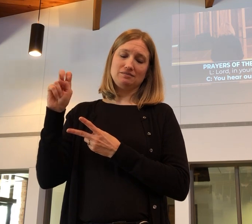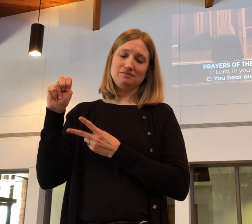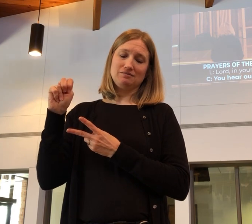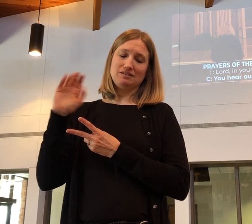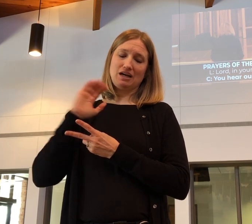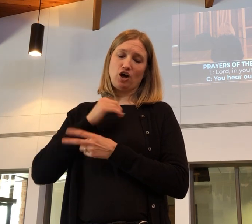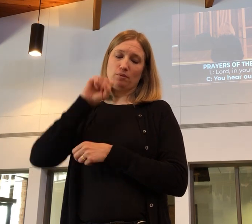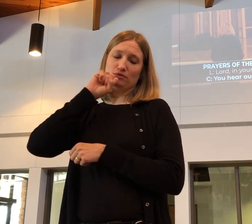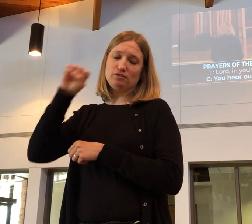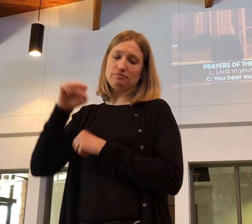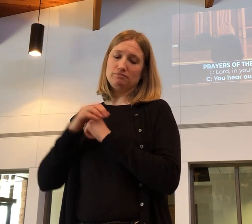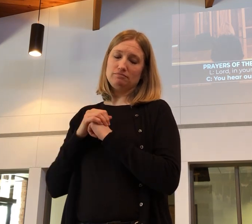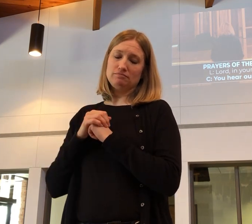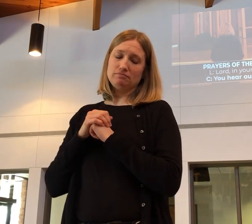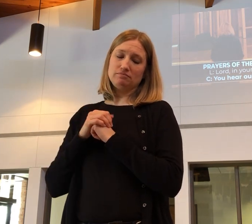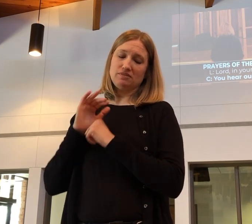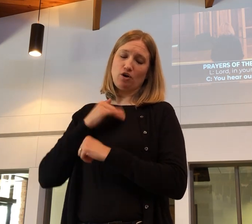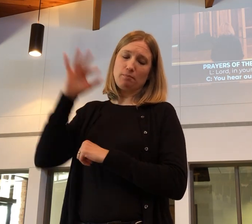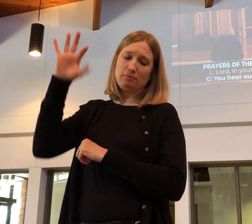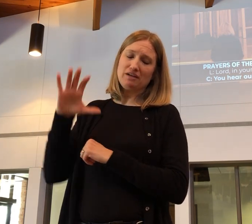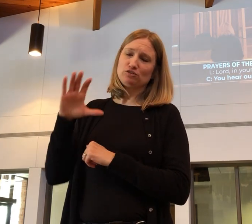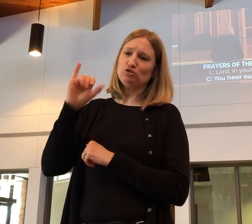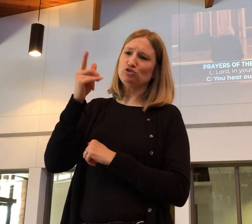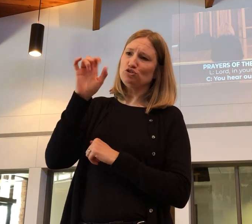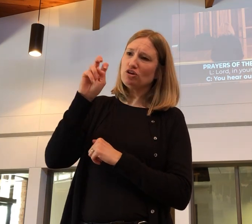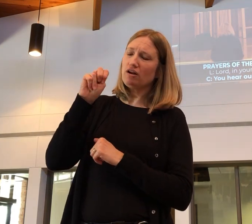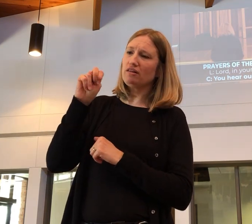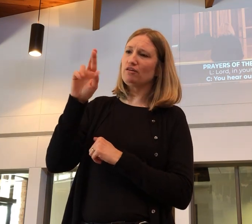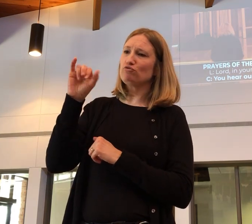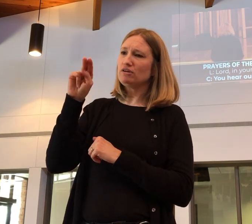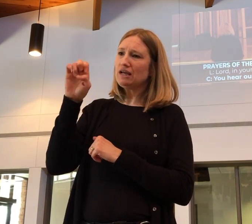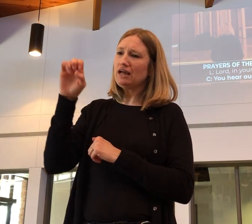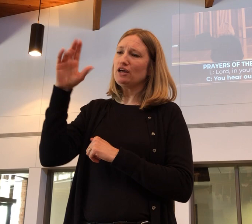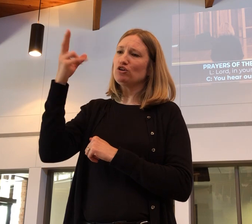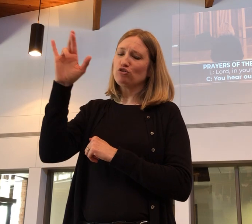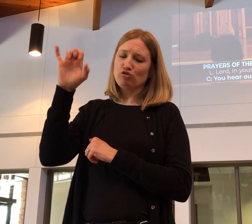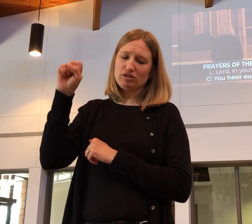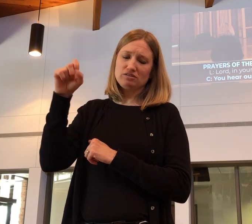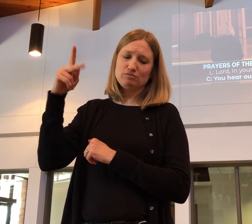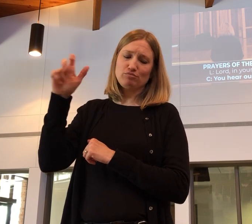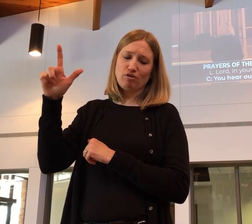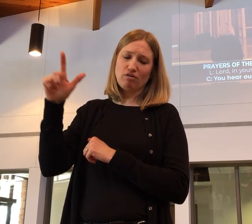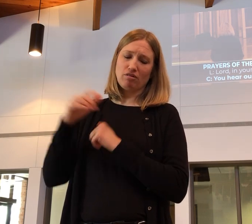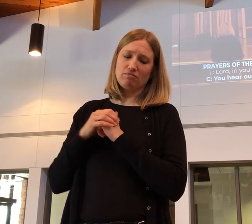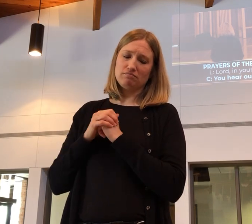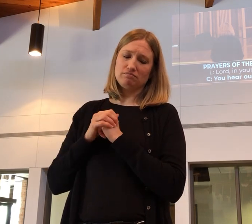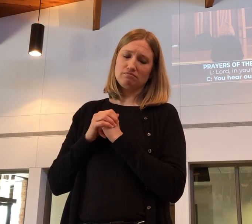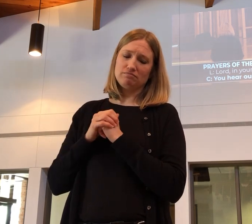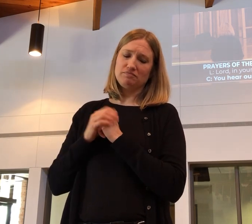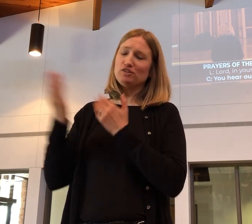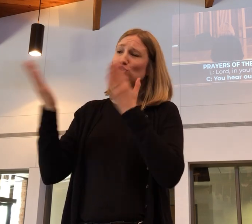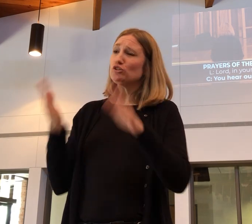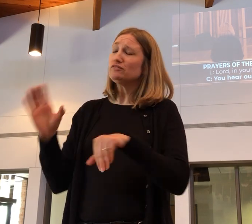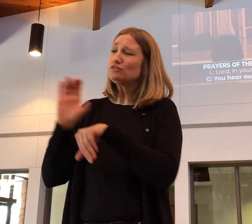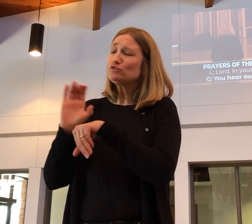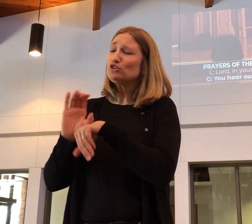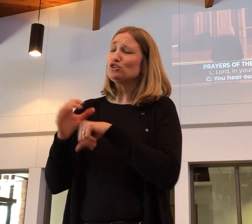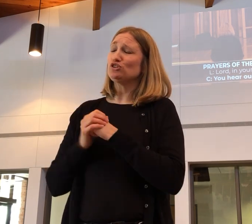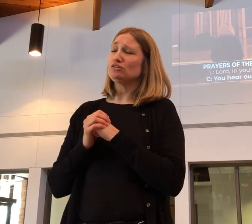Jonathan, Chris, and Paul, our pastors, for all servants of the church, and for all the people of God.